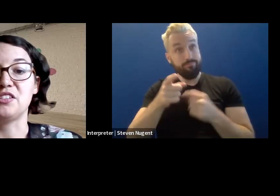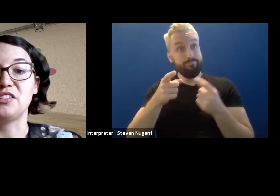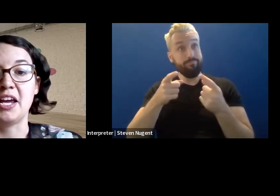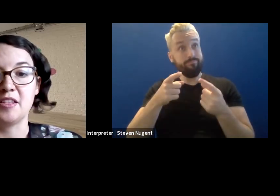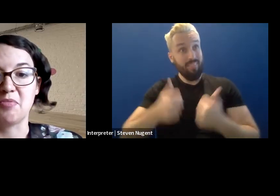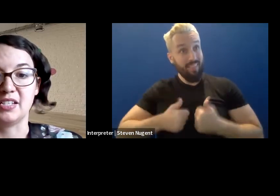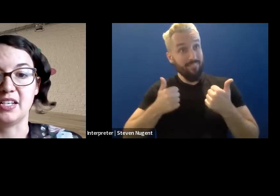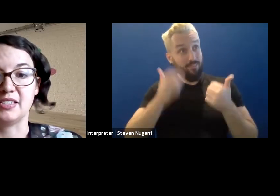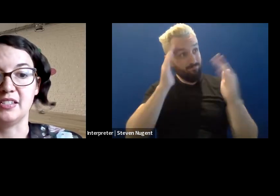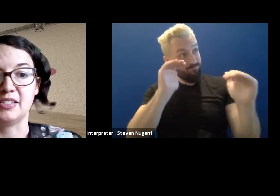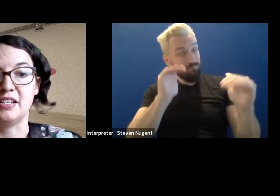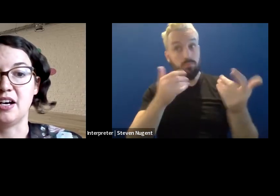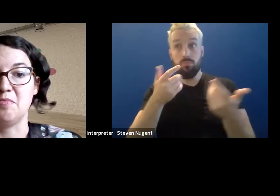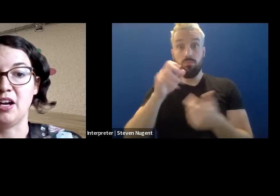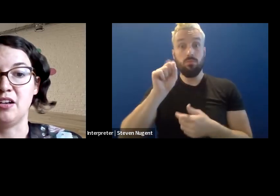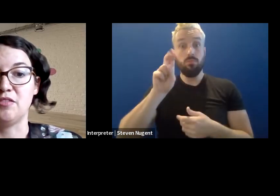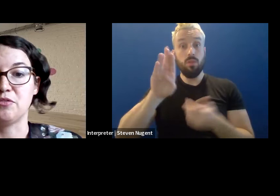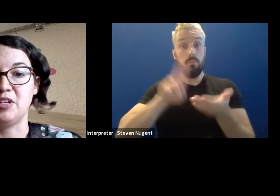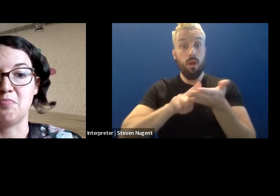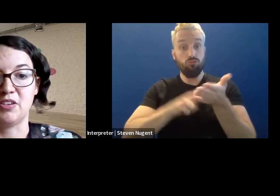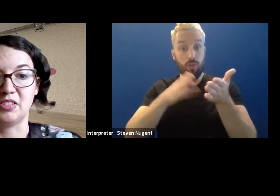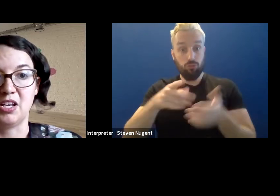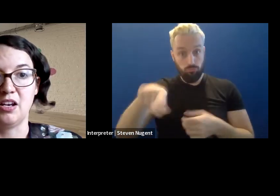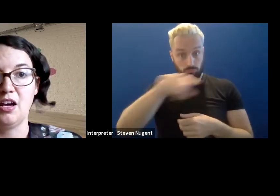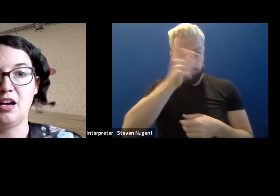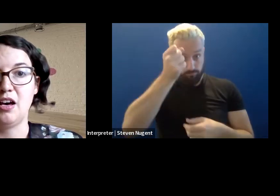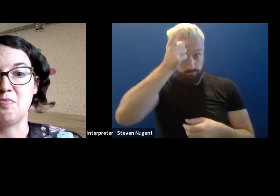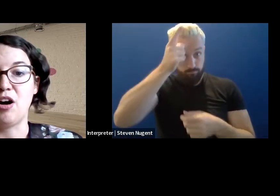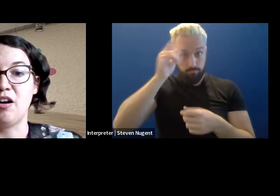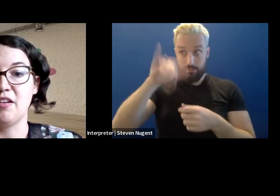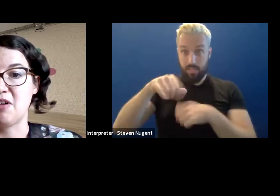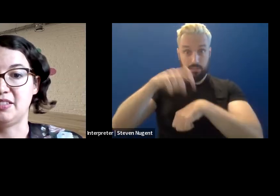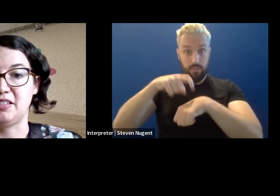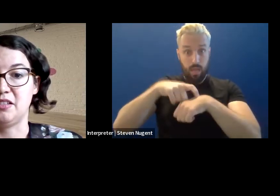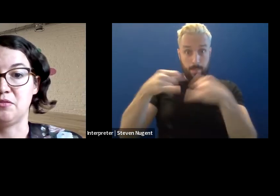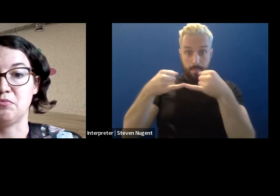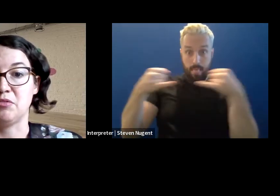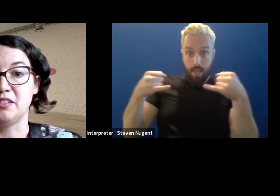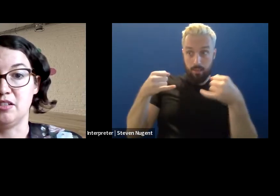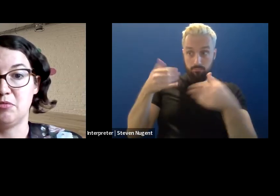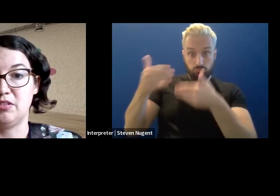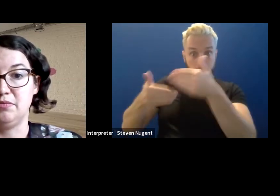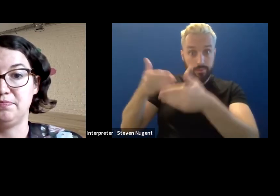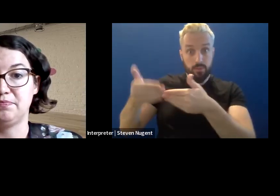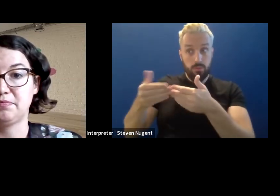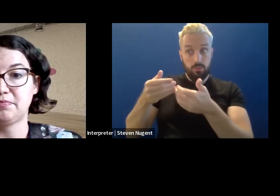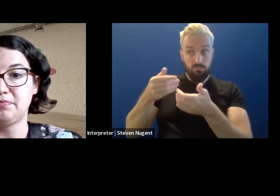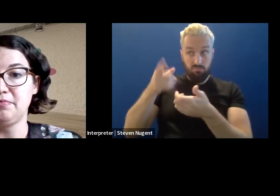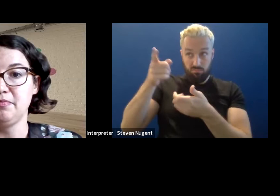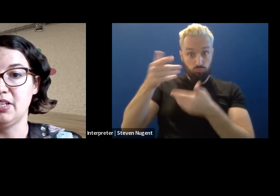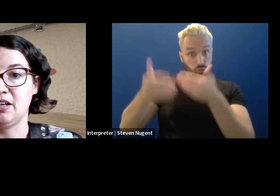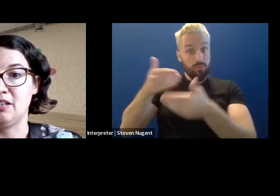subcontractors understand the processes and timeline for reimbursement? Are the processes reasonable?